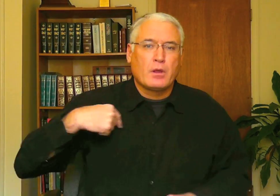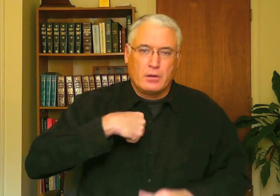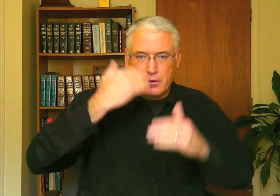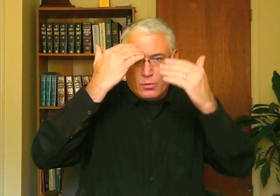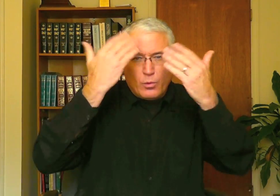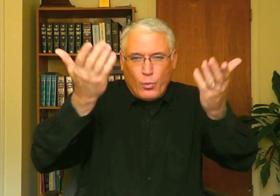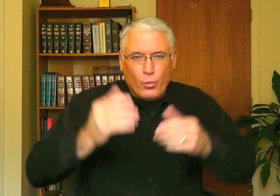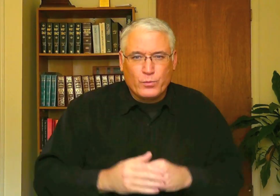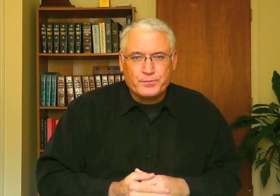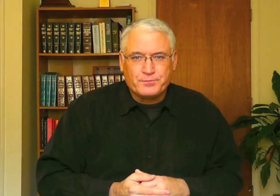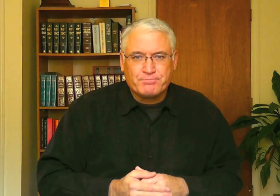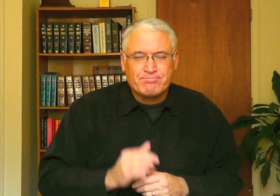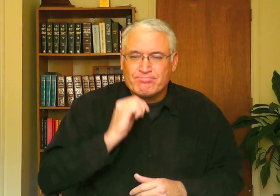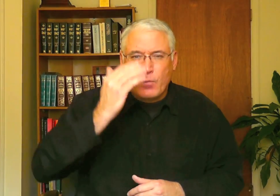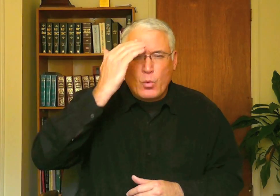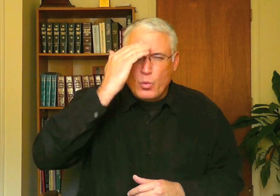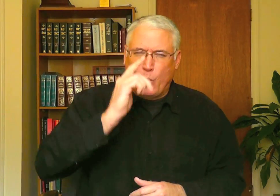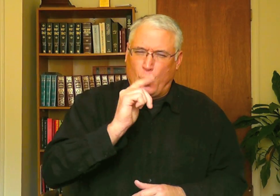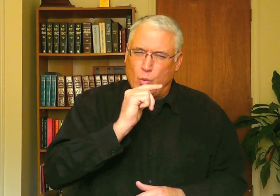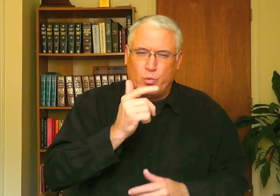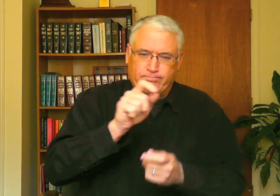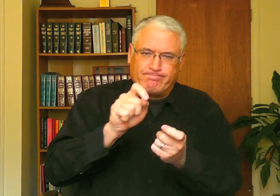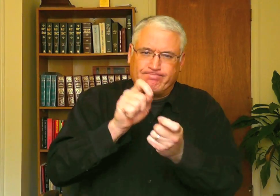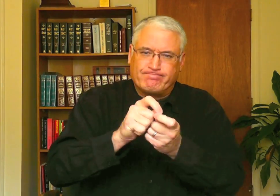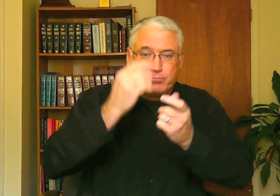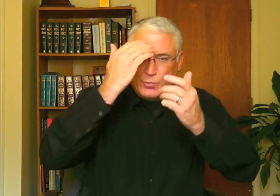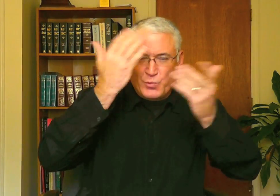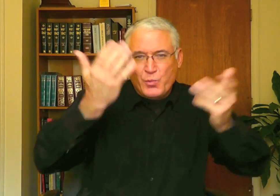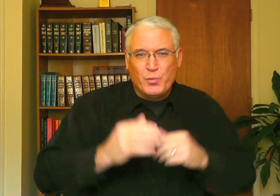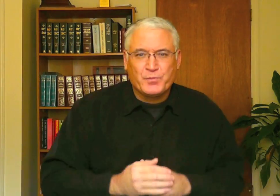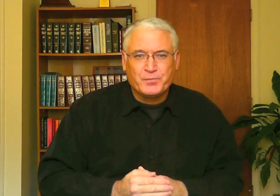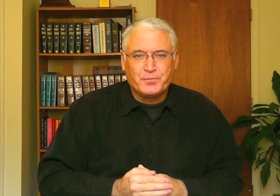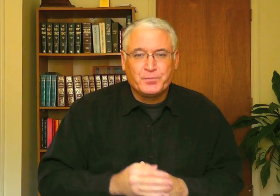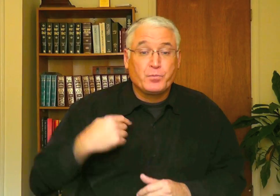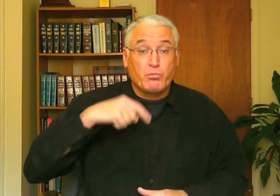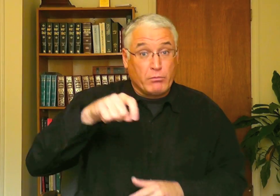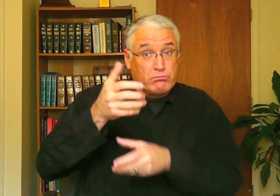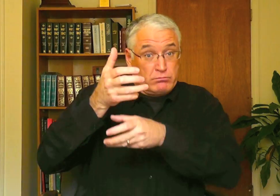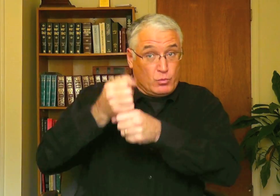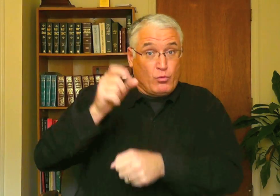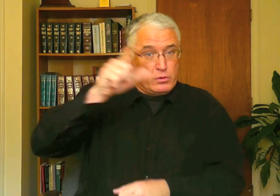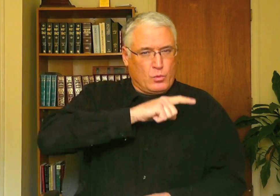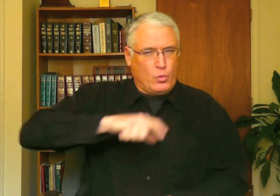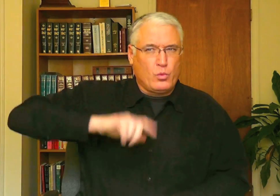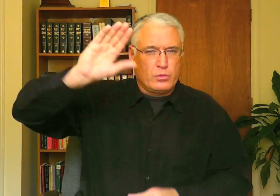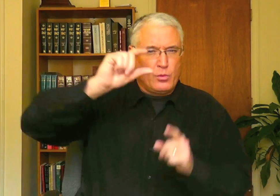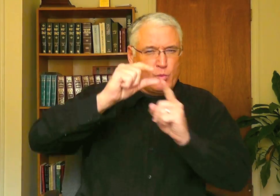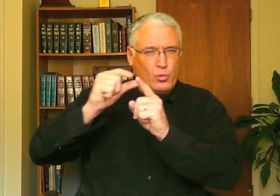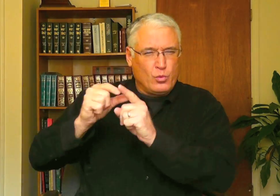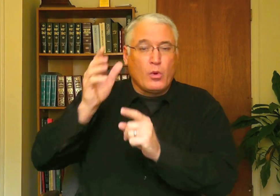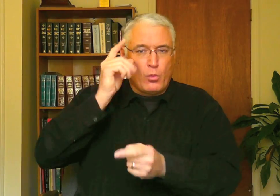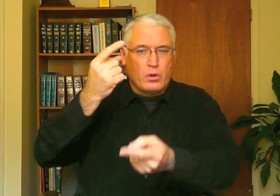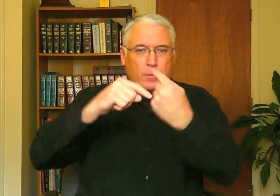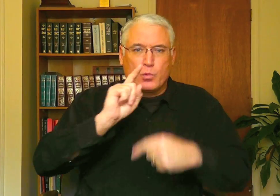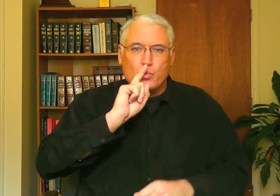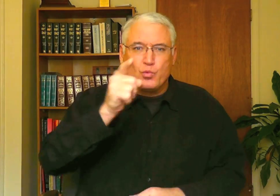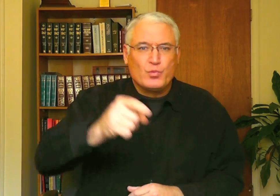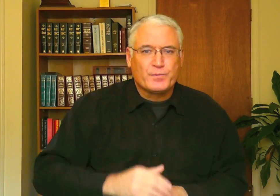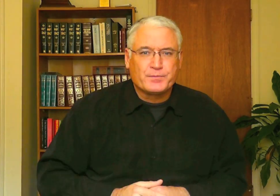The answer is, we really don't know. We don't know specifically who this is, but we need to trust in the Lord's word